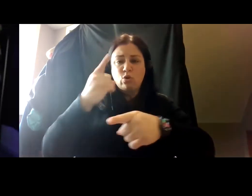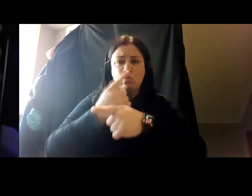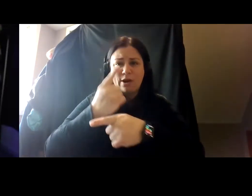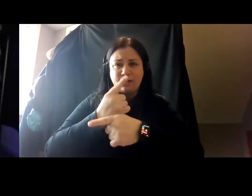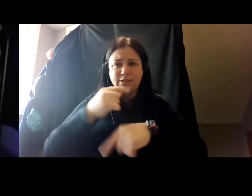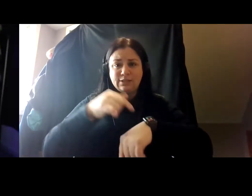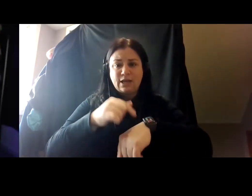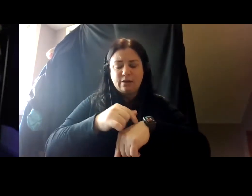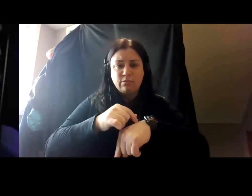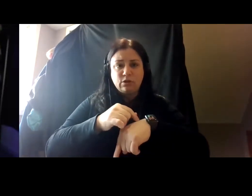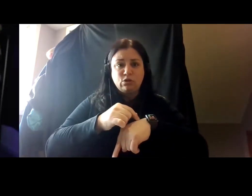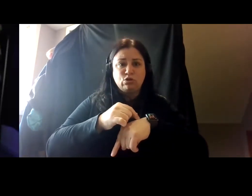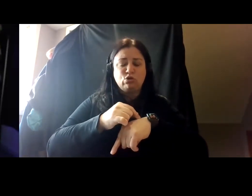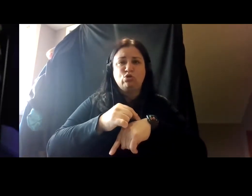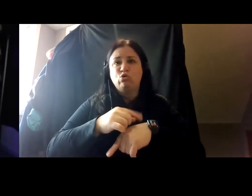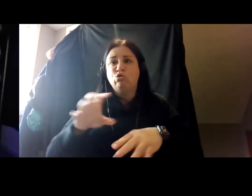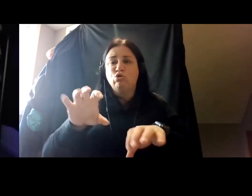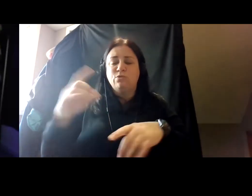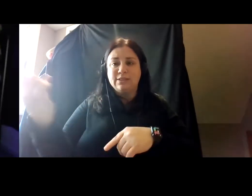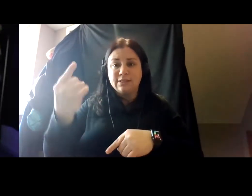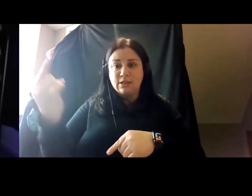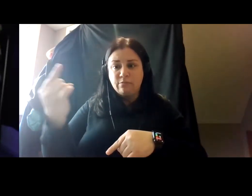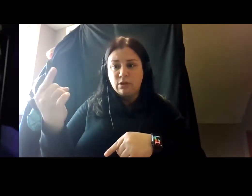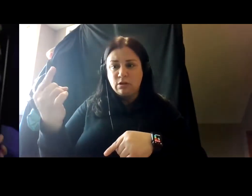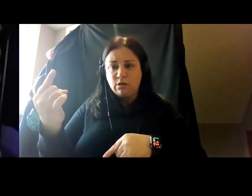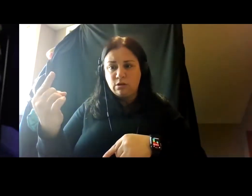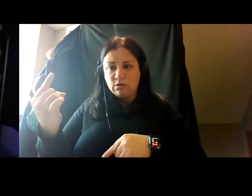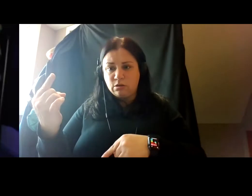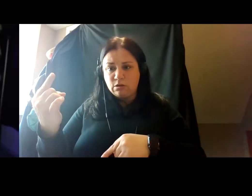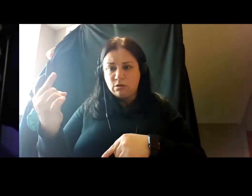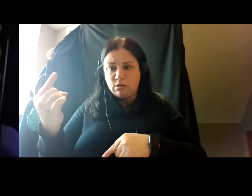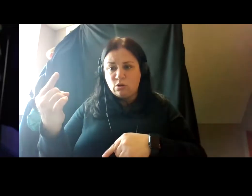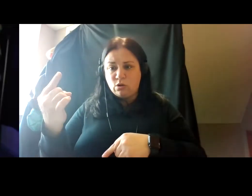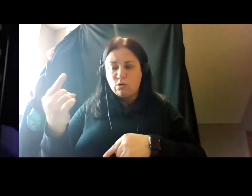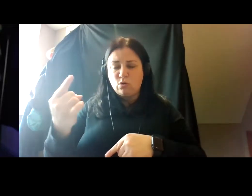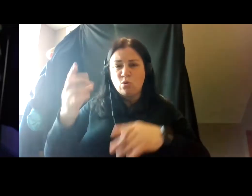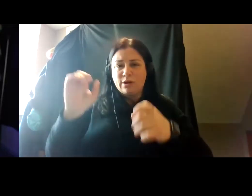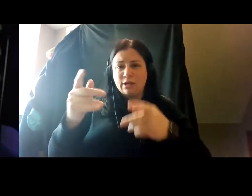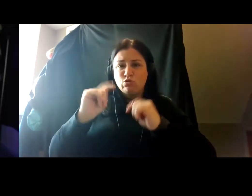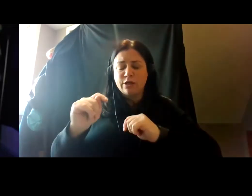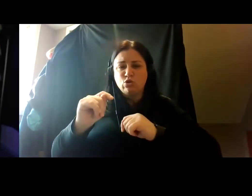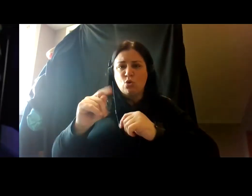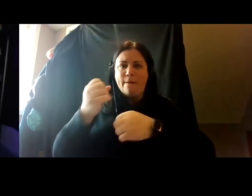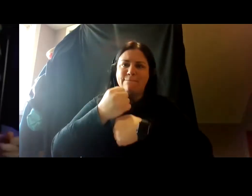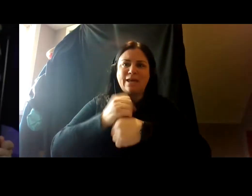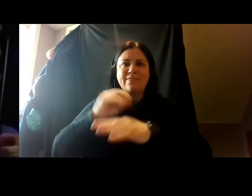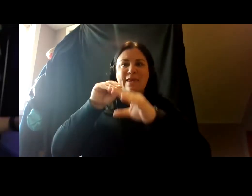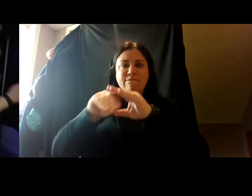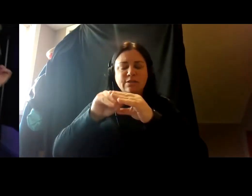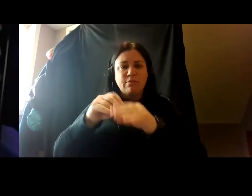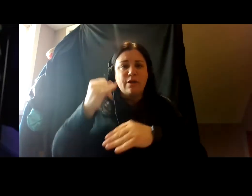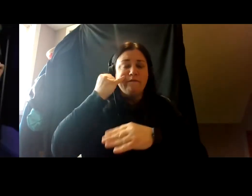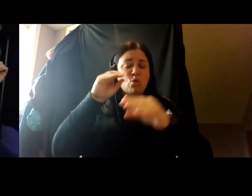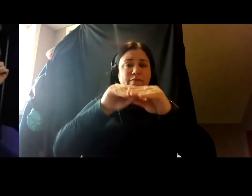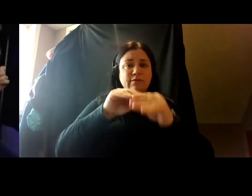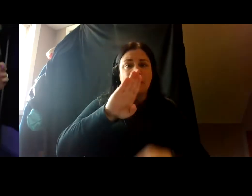that leap? When is the right time to do something, to whatever it is? When is the right time to make that investment? If you invested in Bitcoin